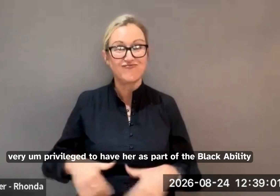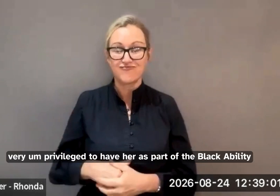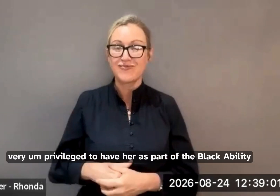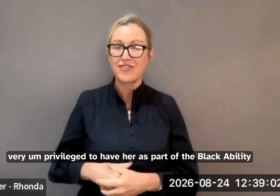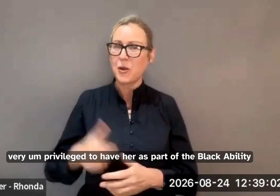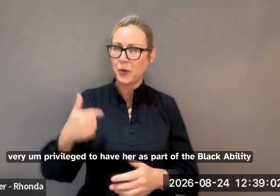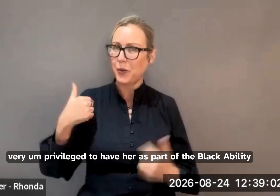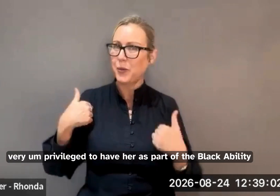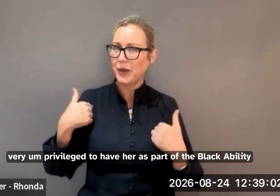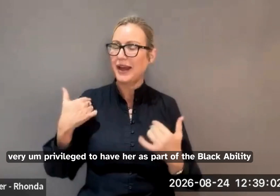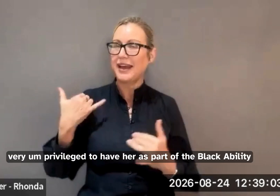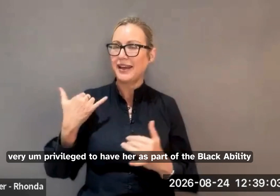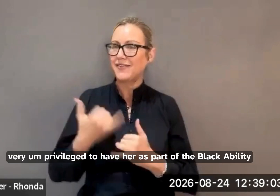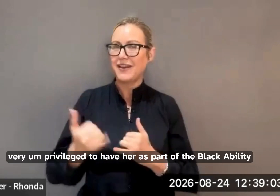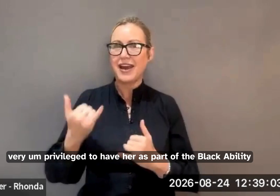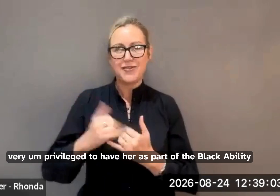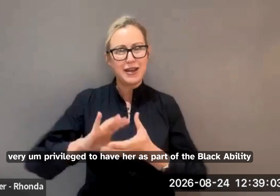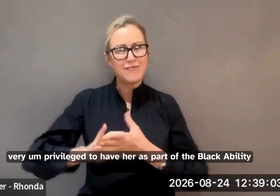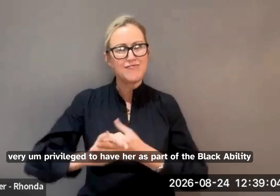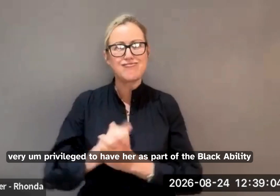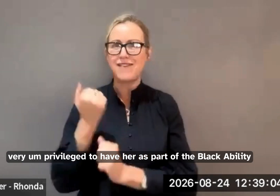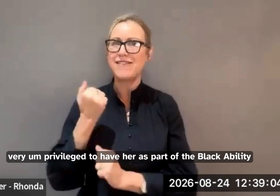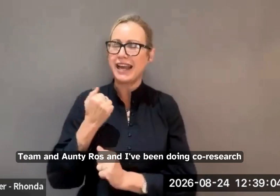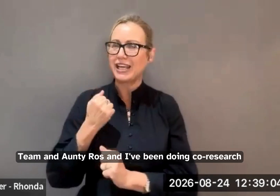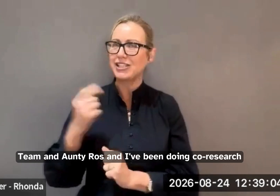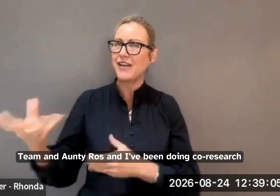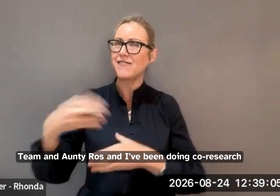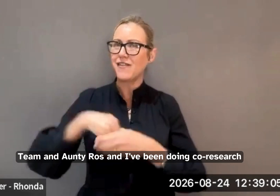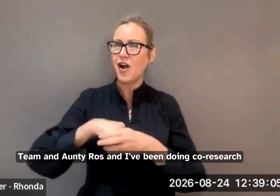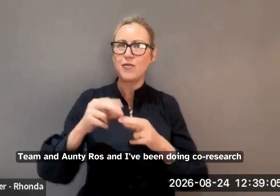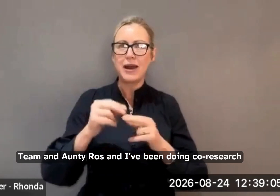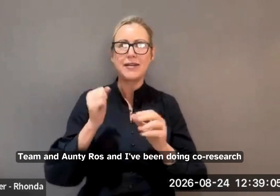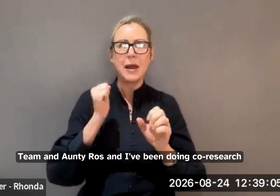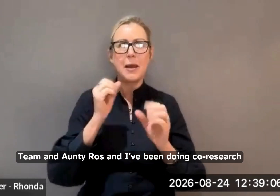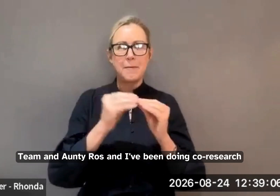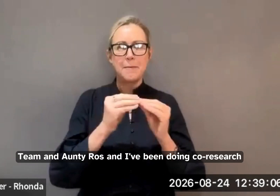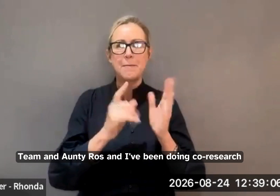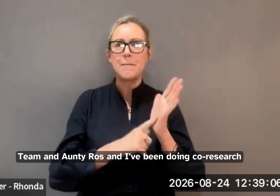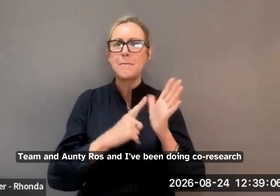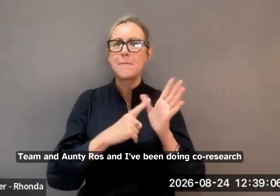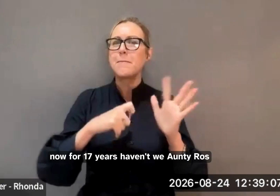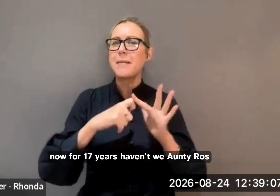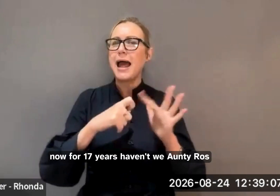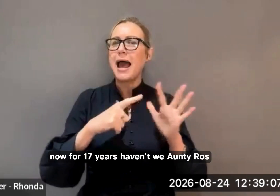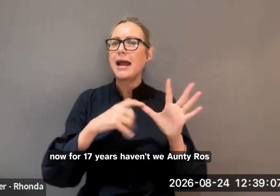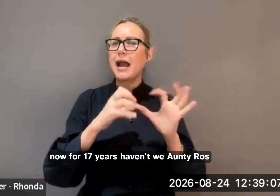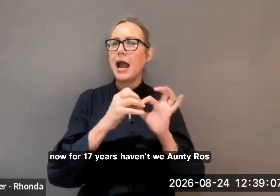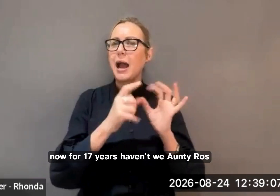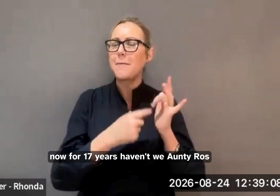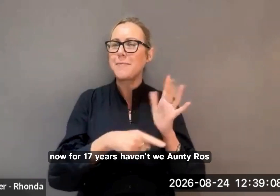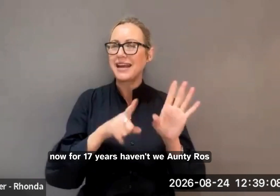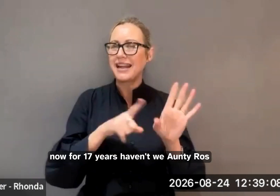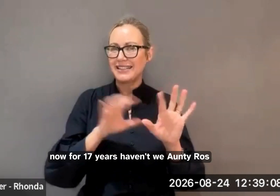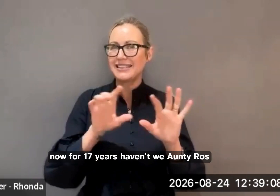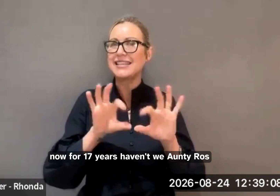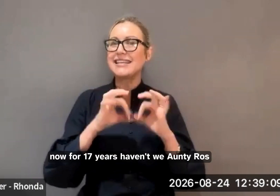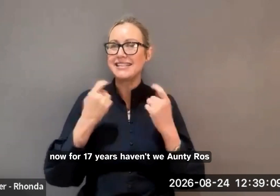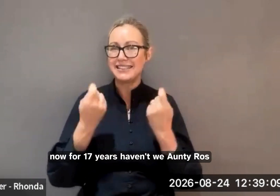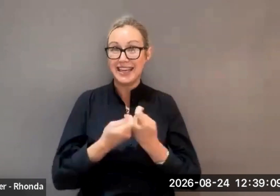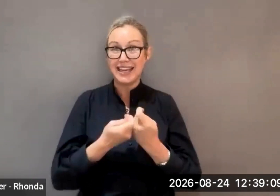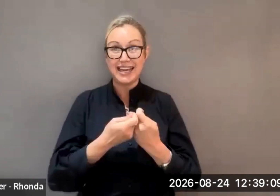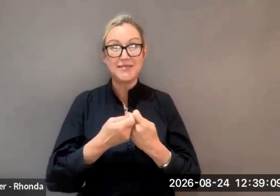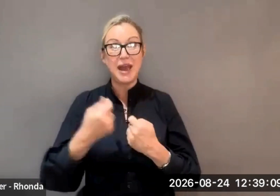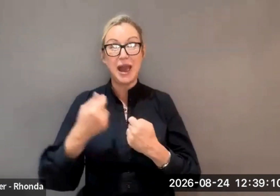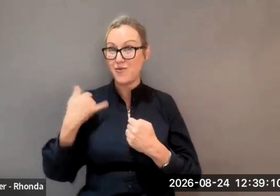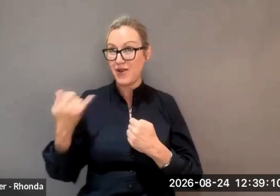we're very privileged to have her as part of the Black Ability team. And Auntie Ros and I have been doing co-research now for 17 years, haven't we, Auntie